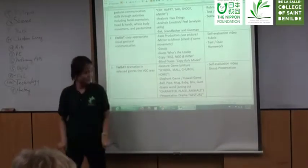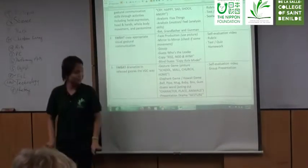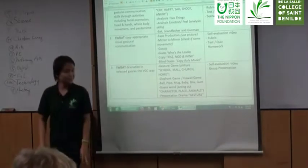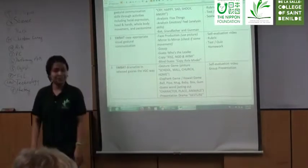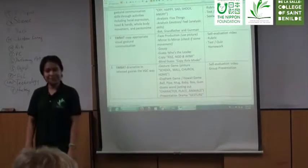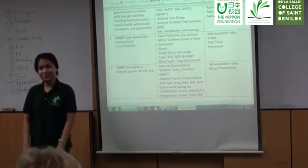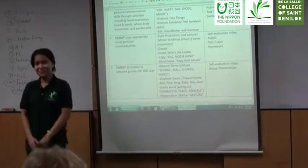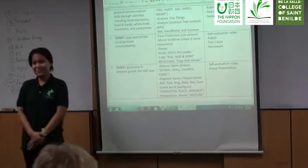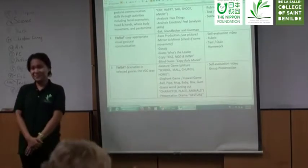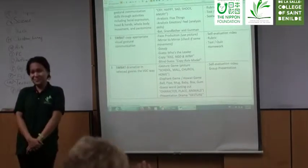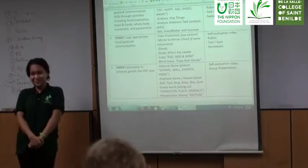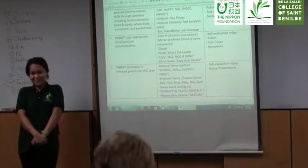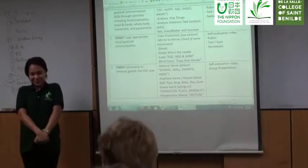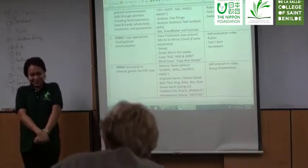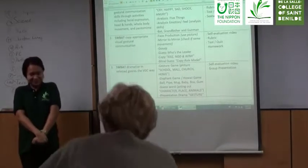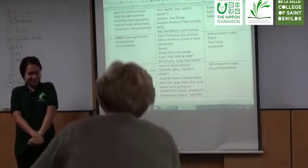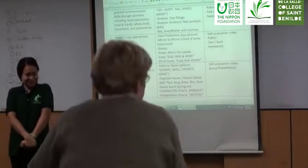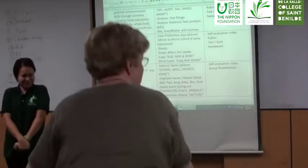self-evaluations,